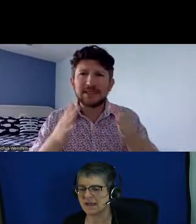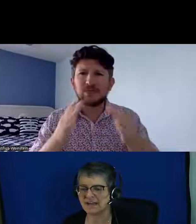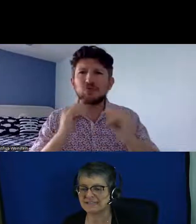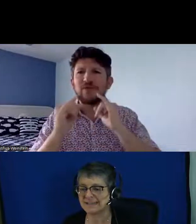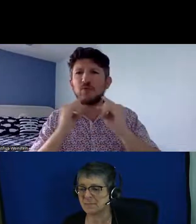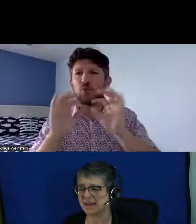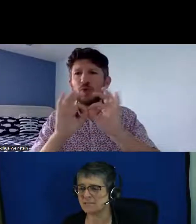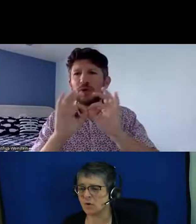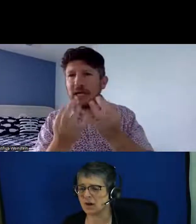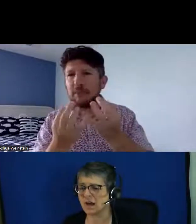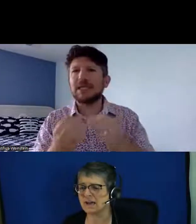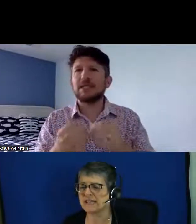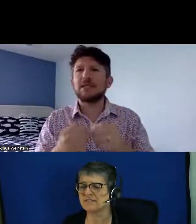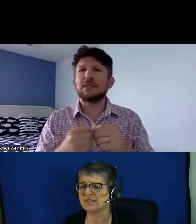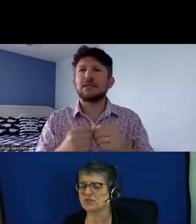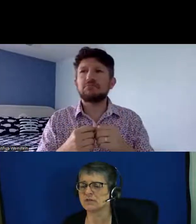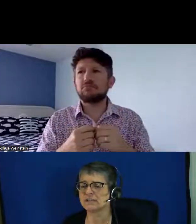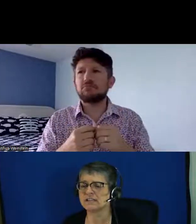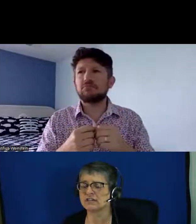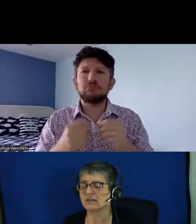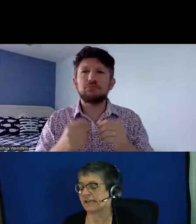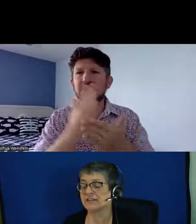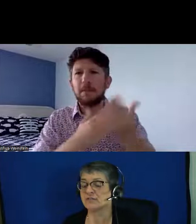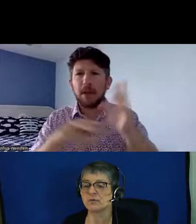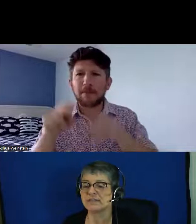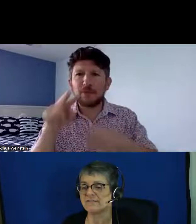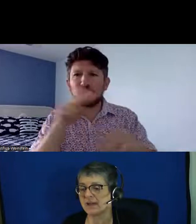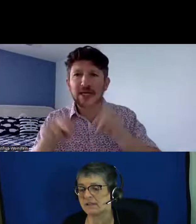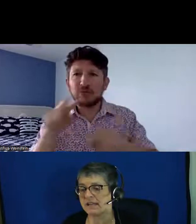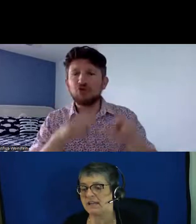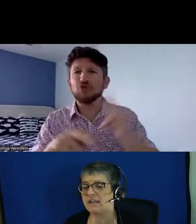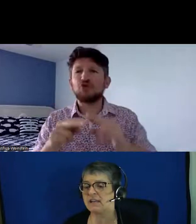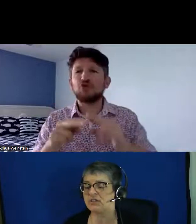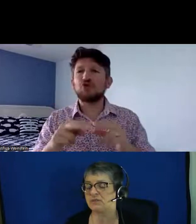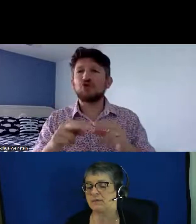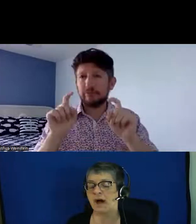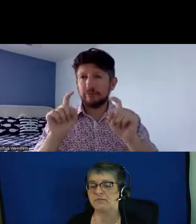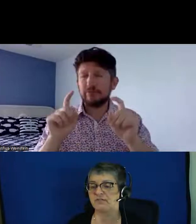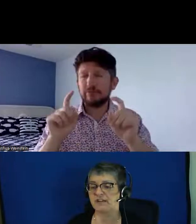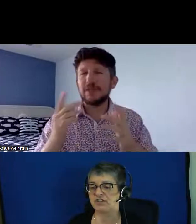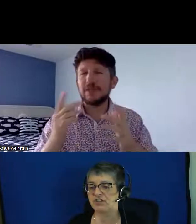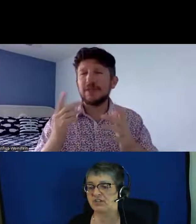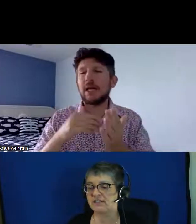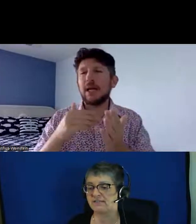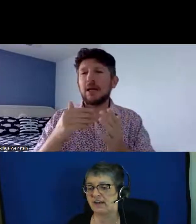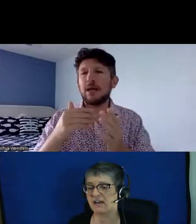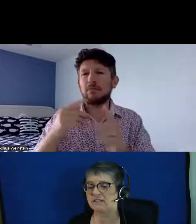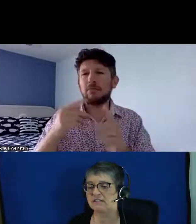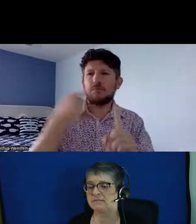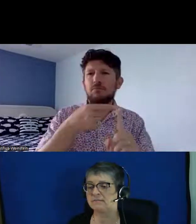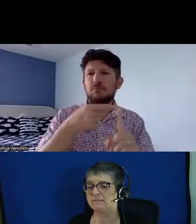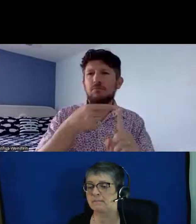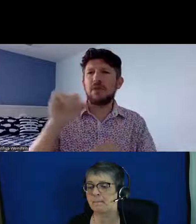we may have to depend more on individual, like interviewing the family, do some observational